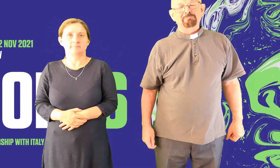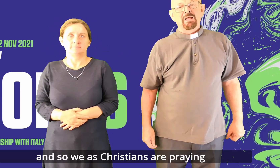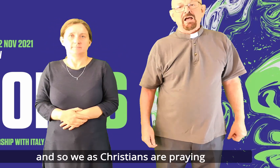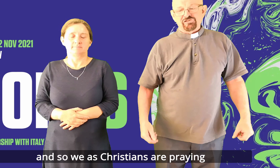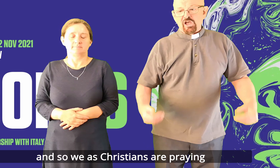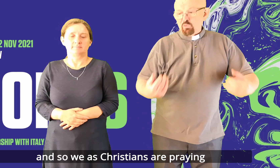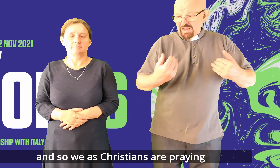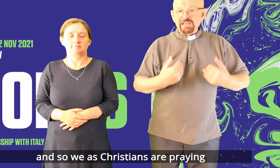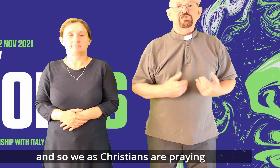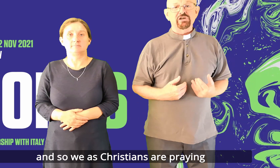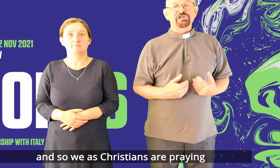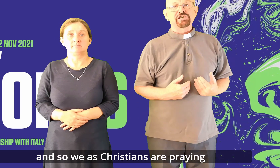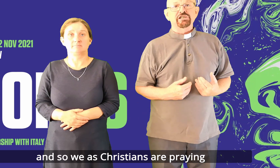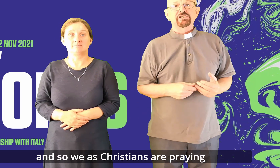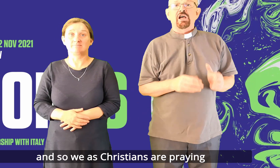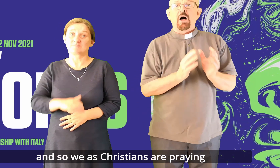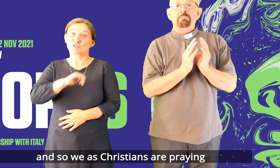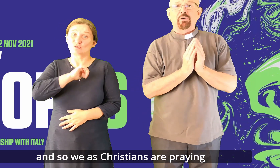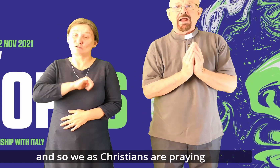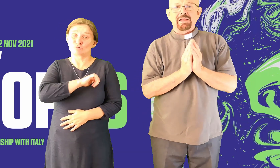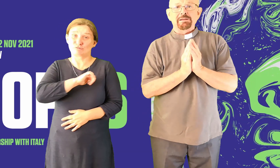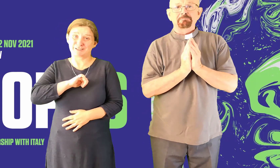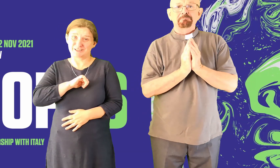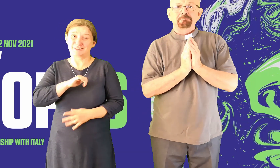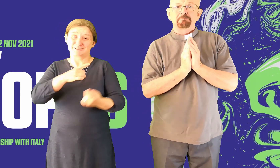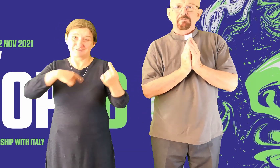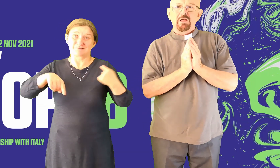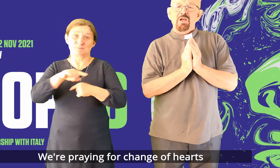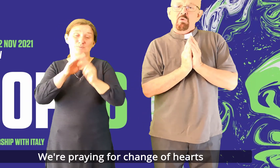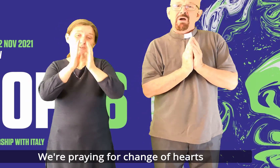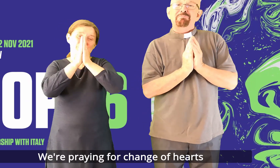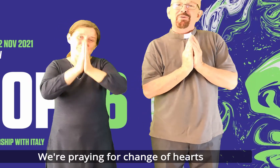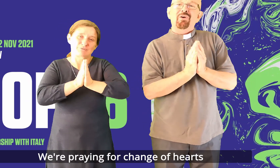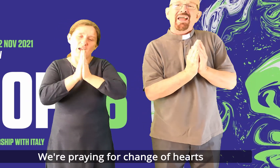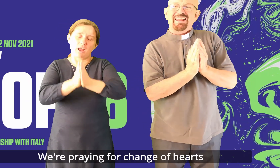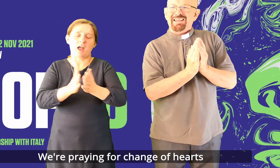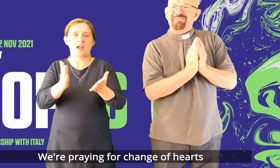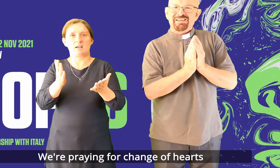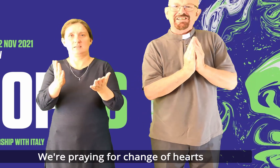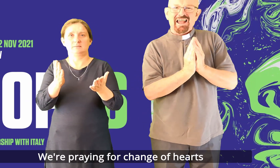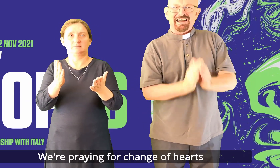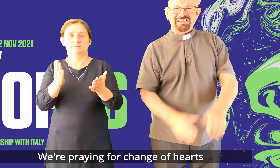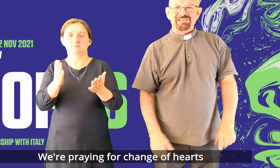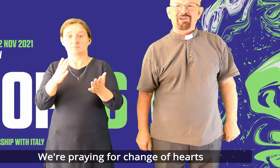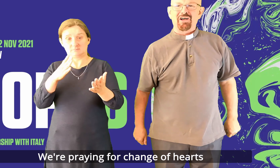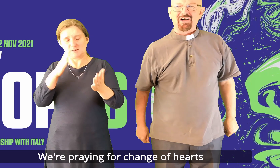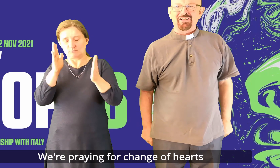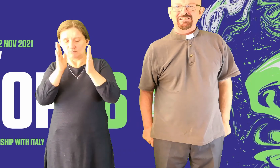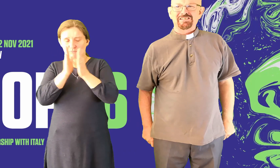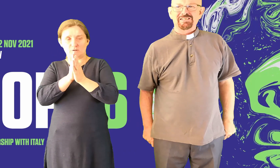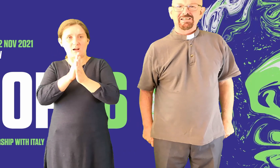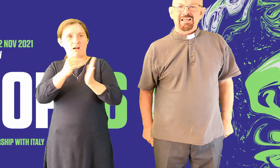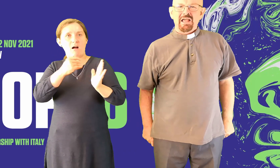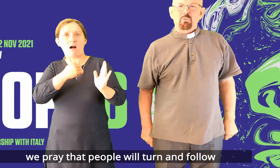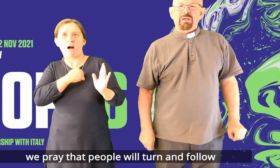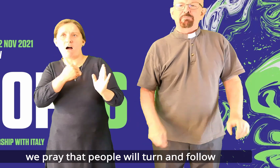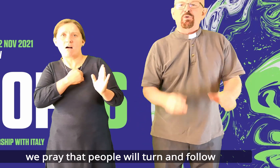And so we as Christians are praying. We're praying for change of hearts. We pray